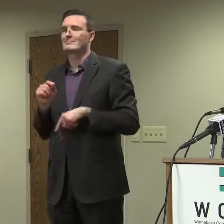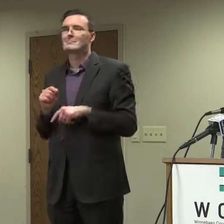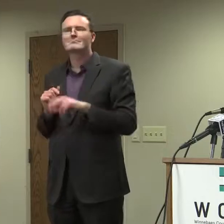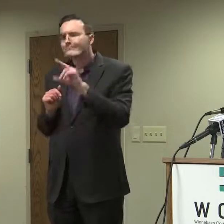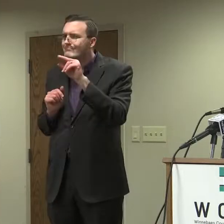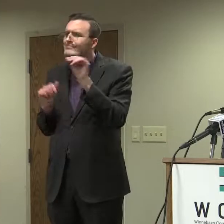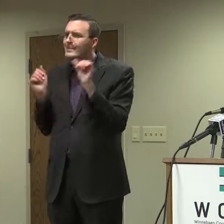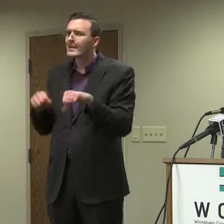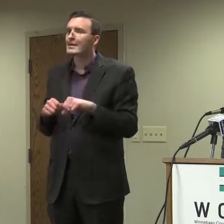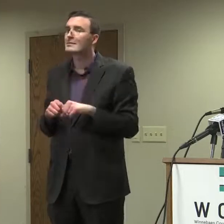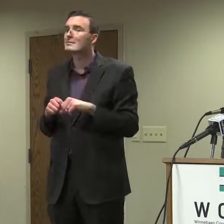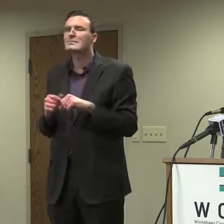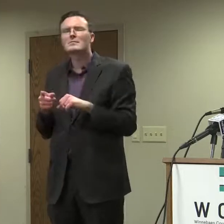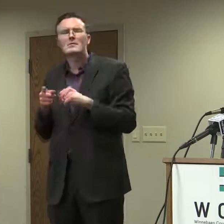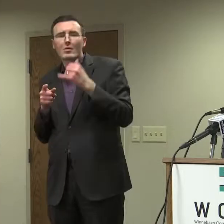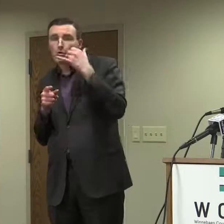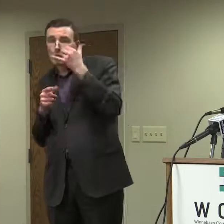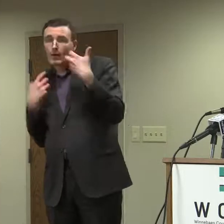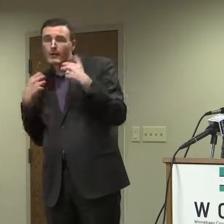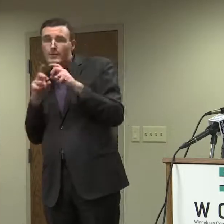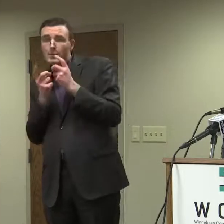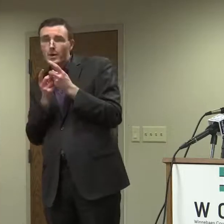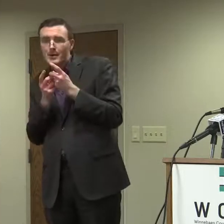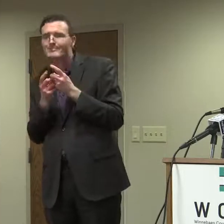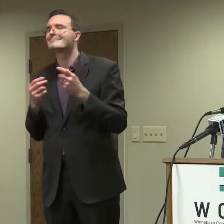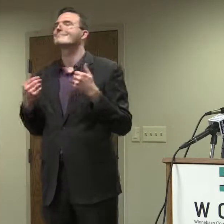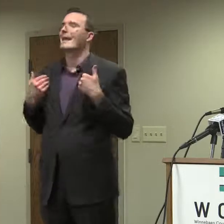department? They can call our COVID hotline.